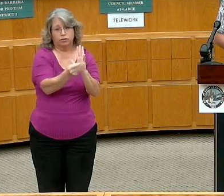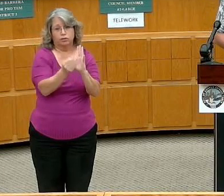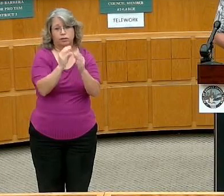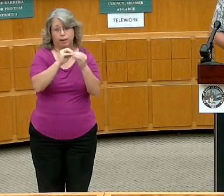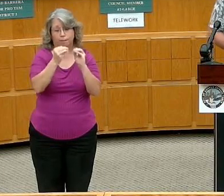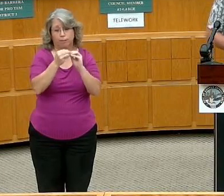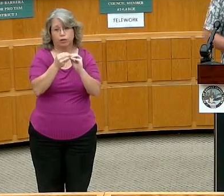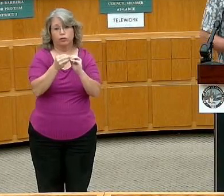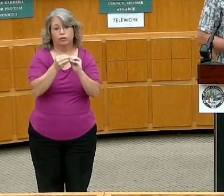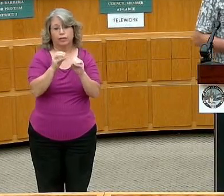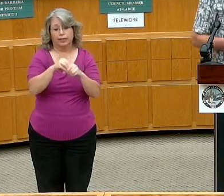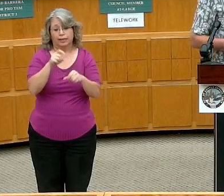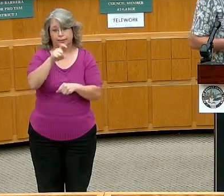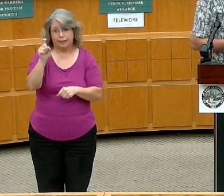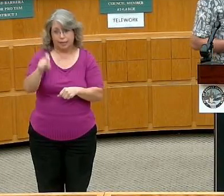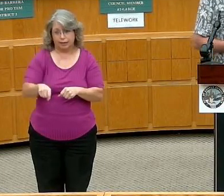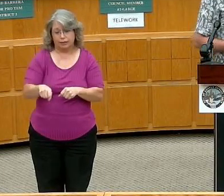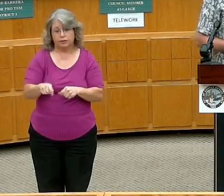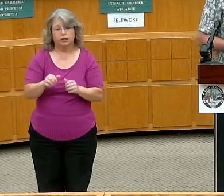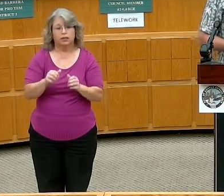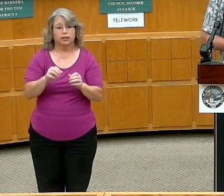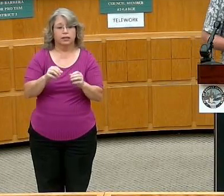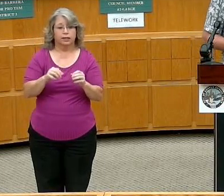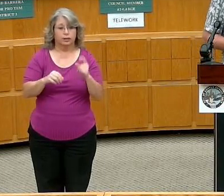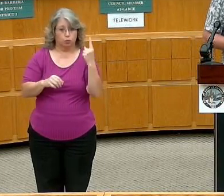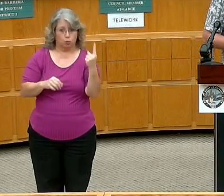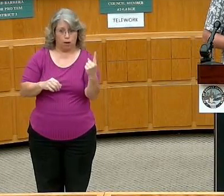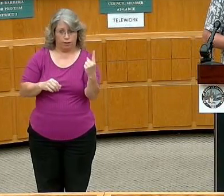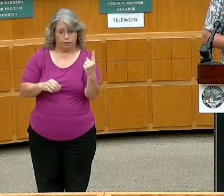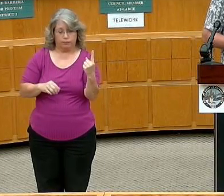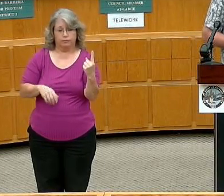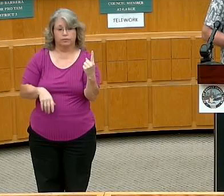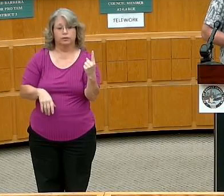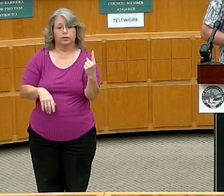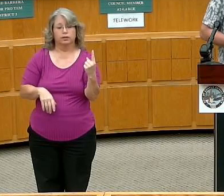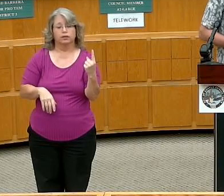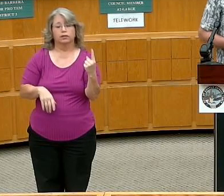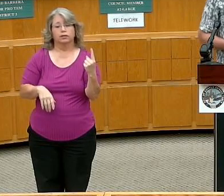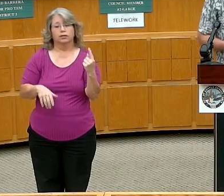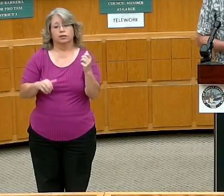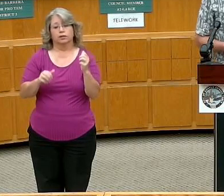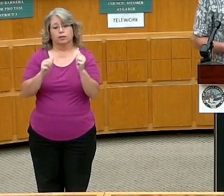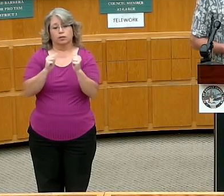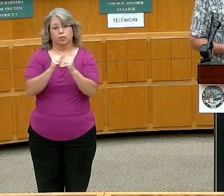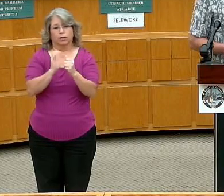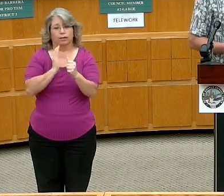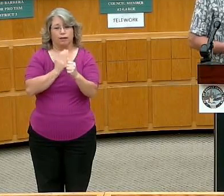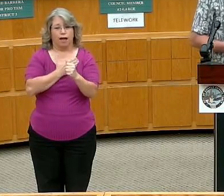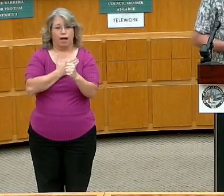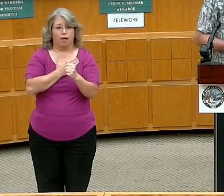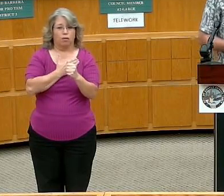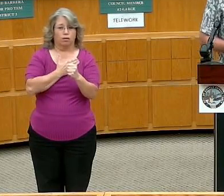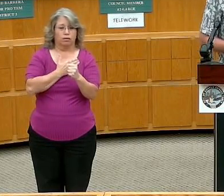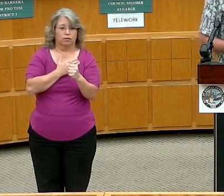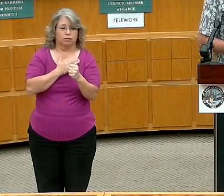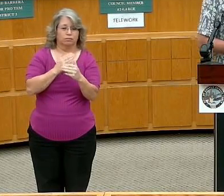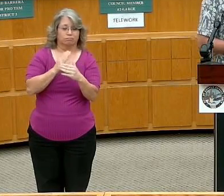1, with a confidence interval from 0.2, which would be great, to 2, which is not